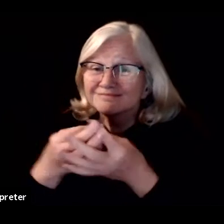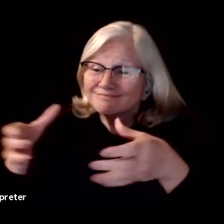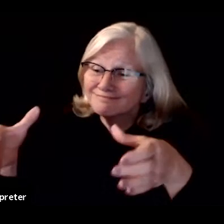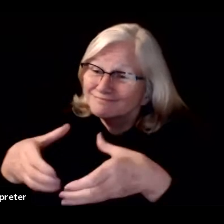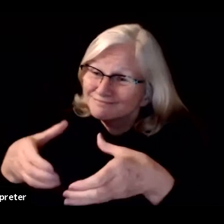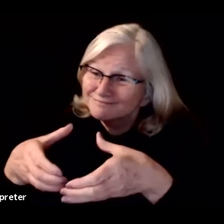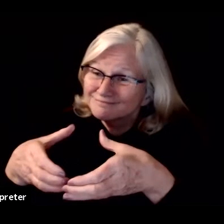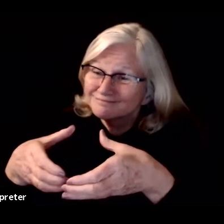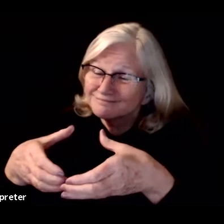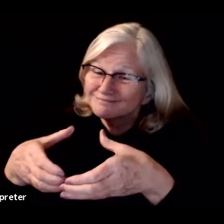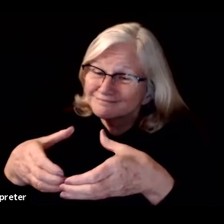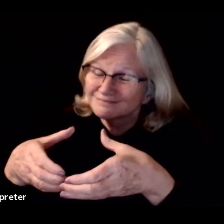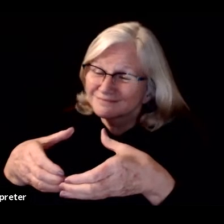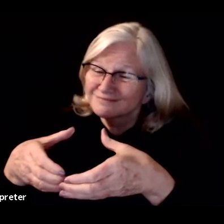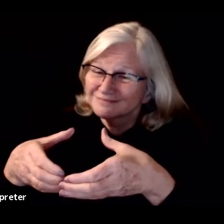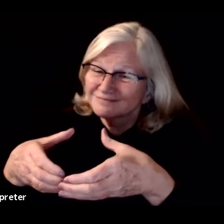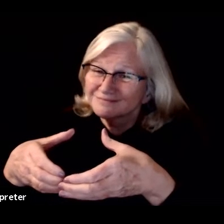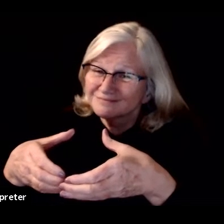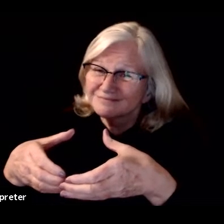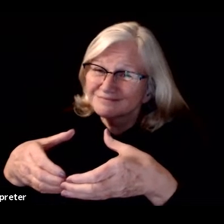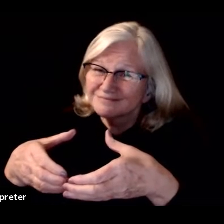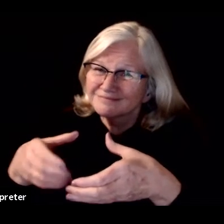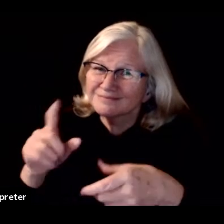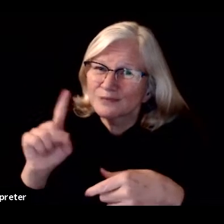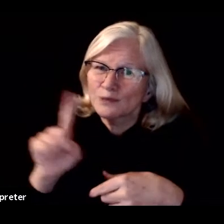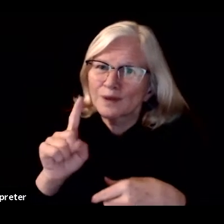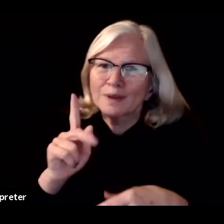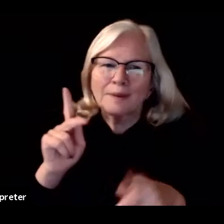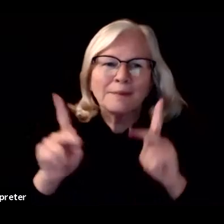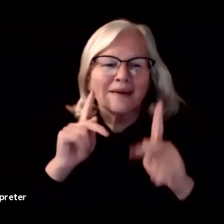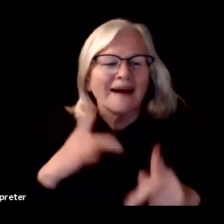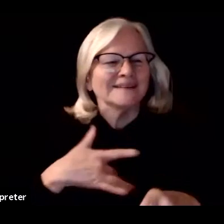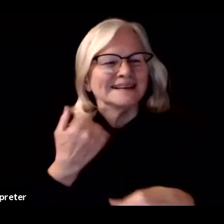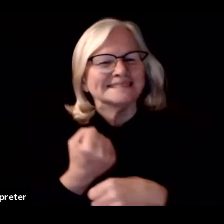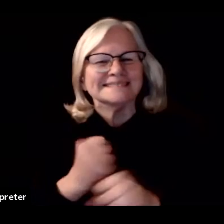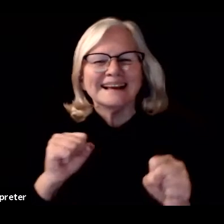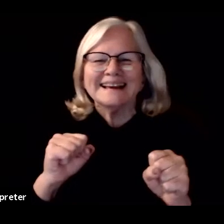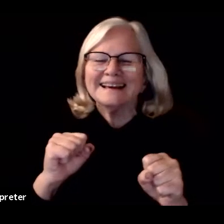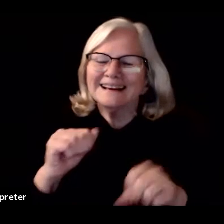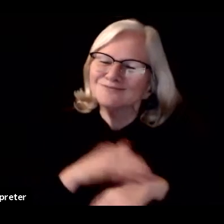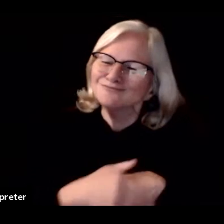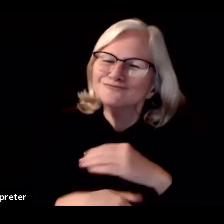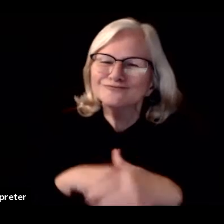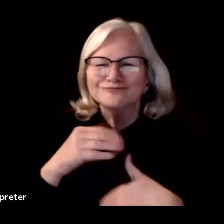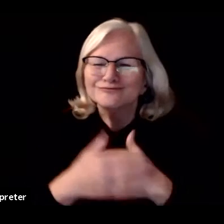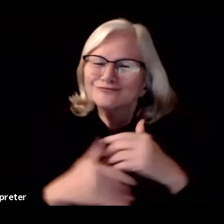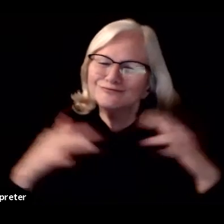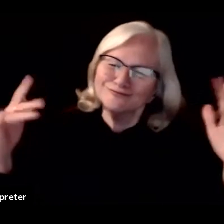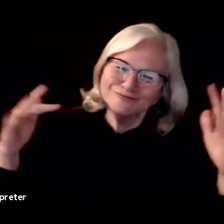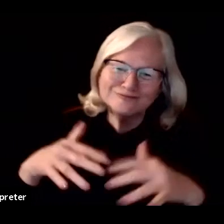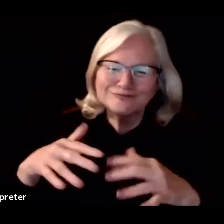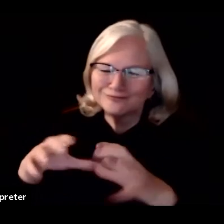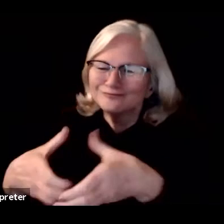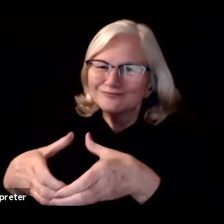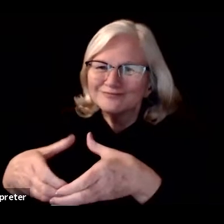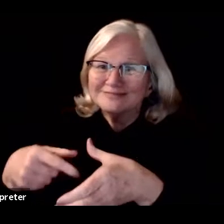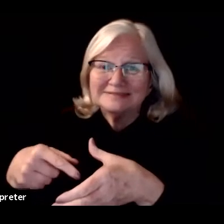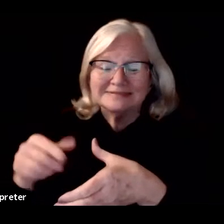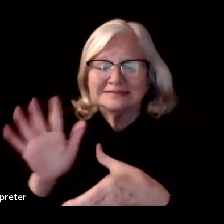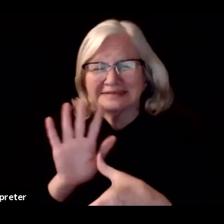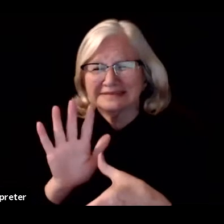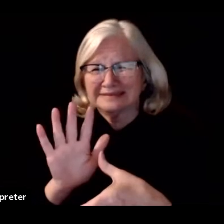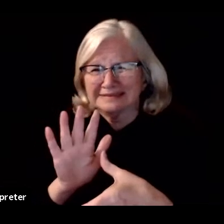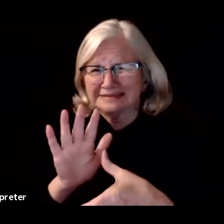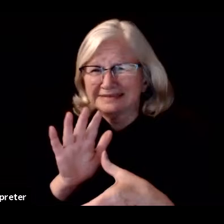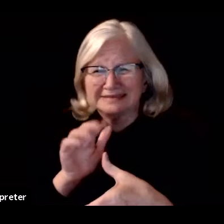gather in groups and start to feel comfortable and relaxed, and like the social mitigation measures